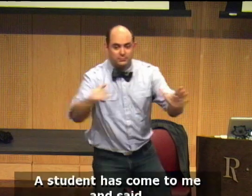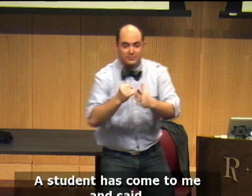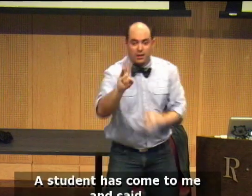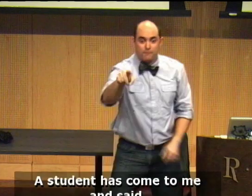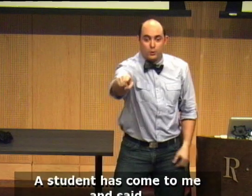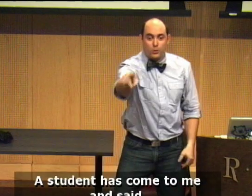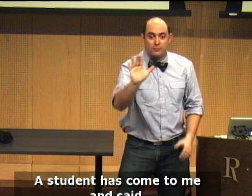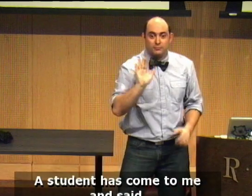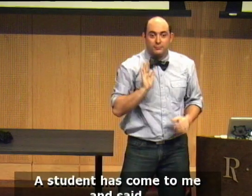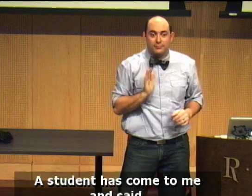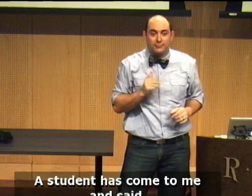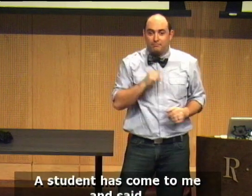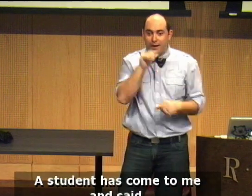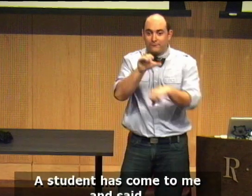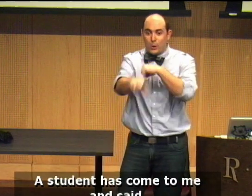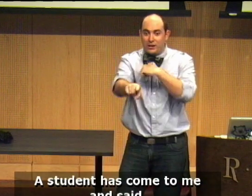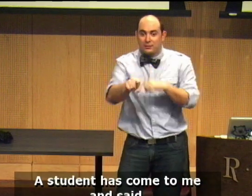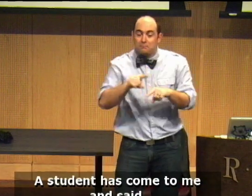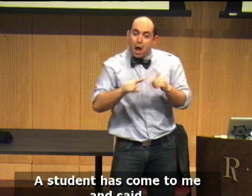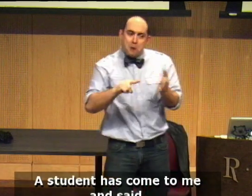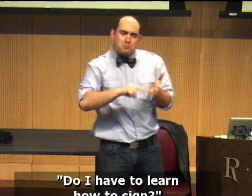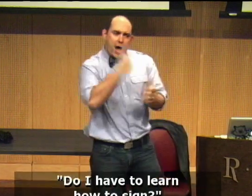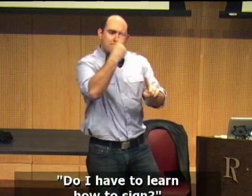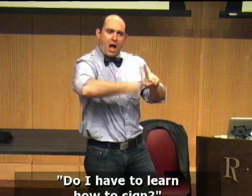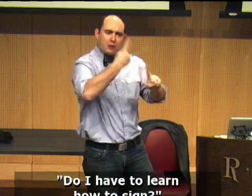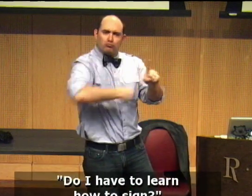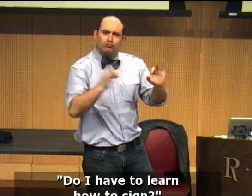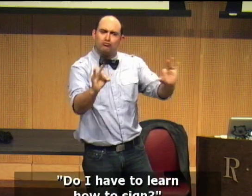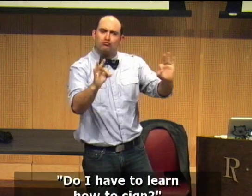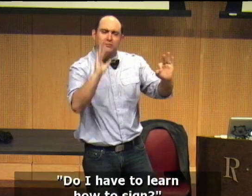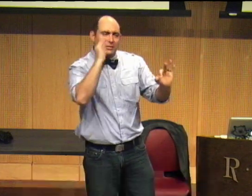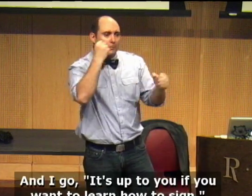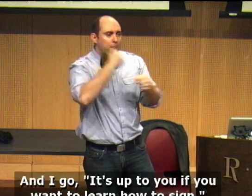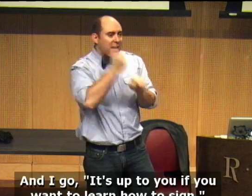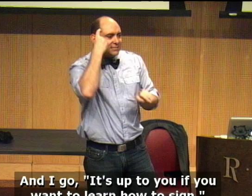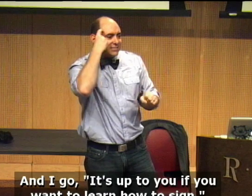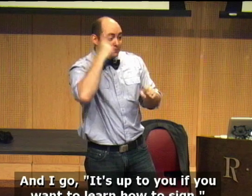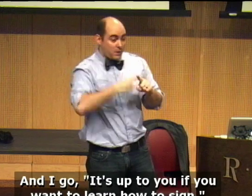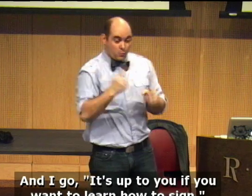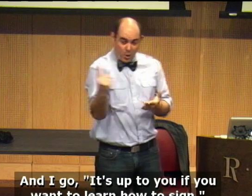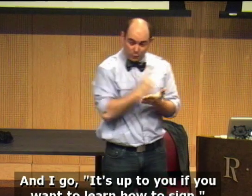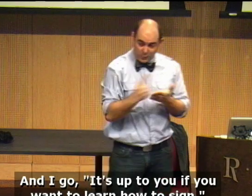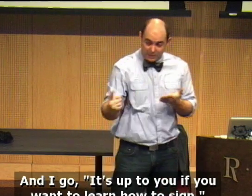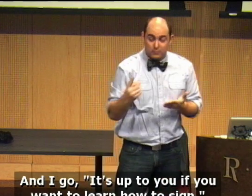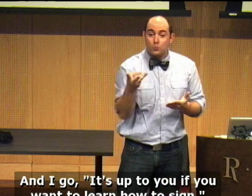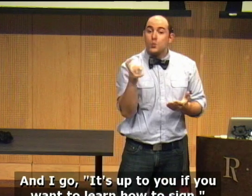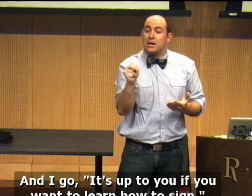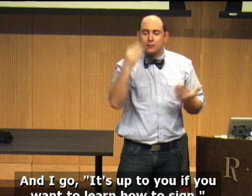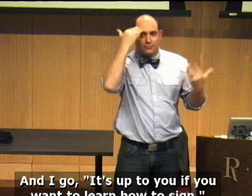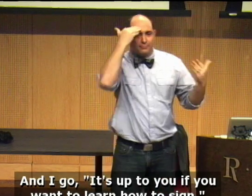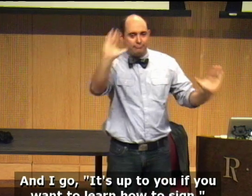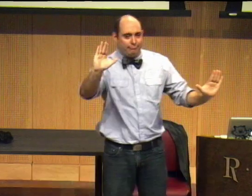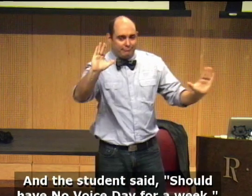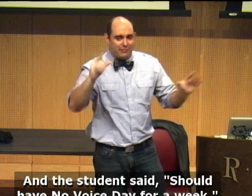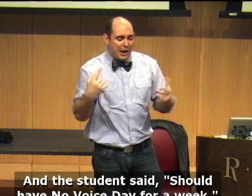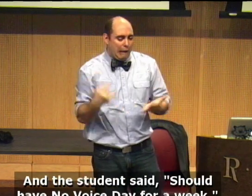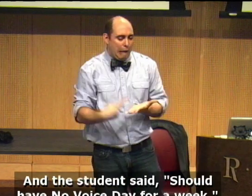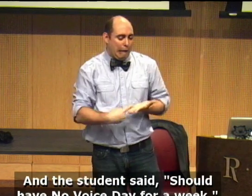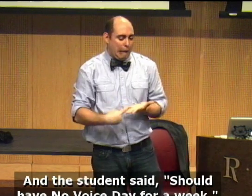A student has come to me and said, do I have to learn how to sign? And I go, it's up to you if you want to learn how to sign. And the student said, should